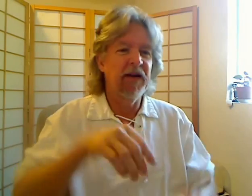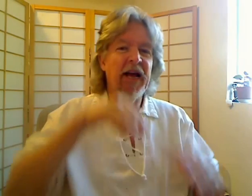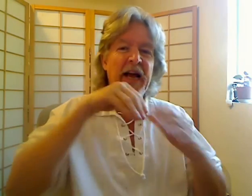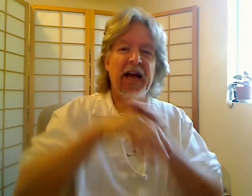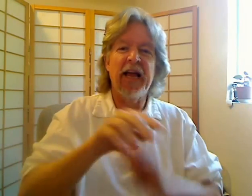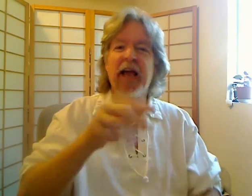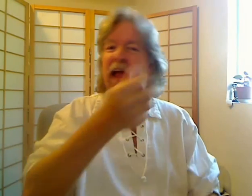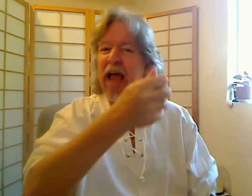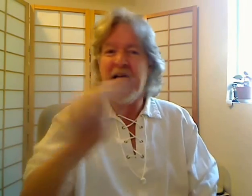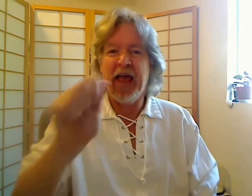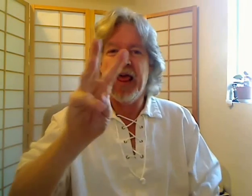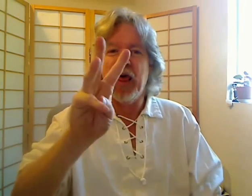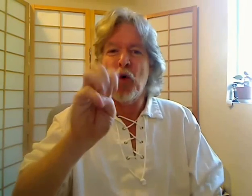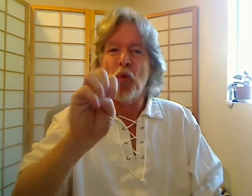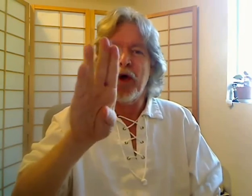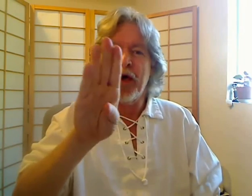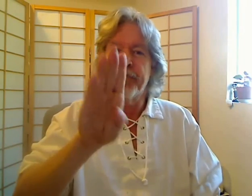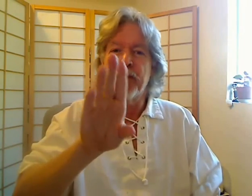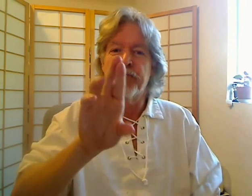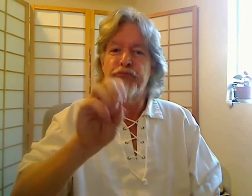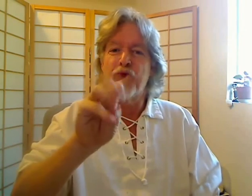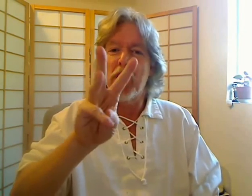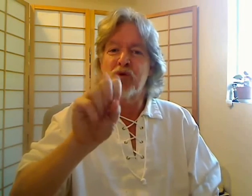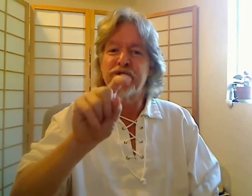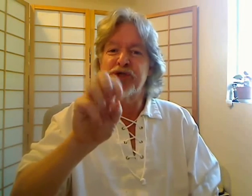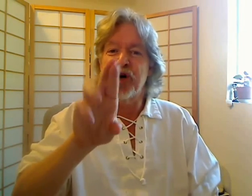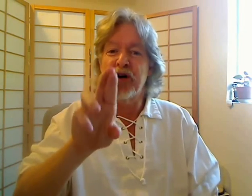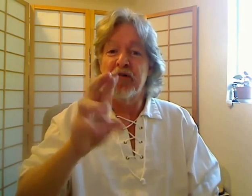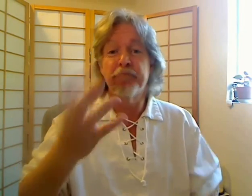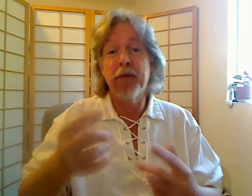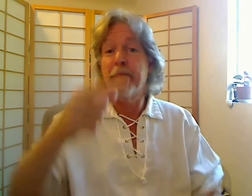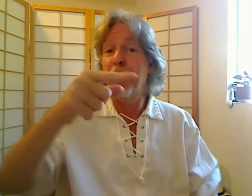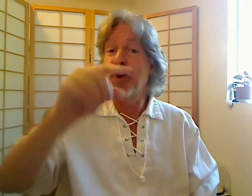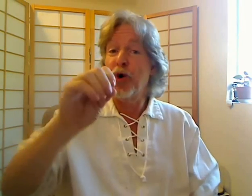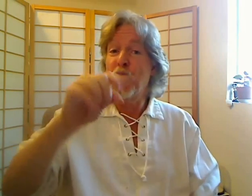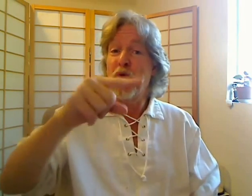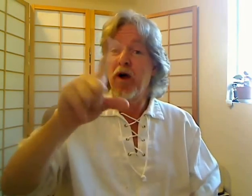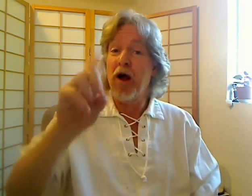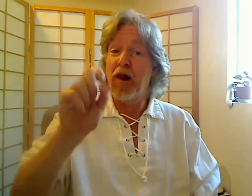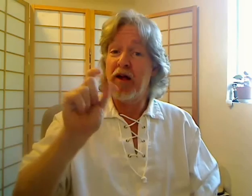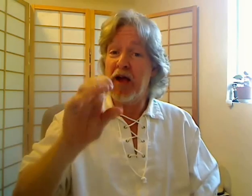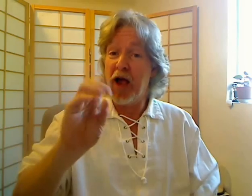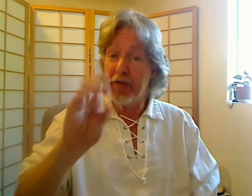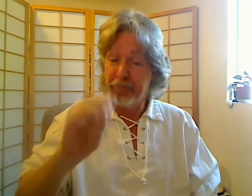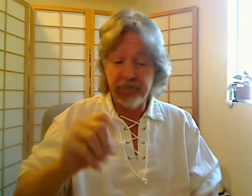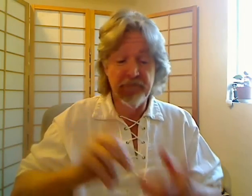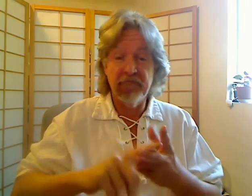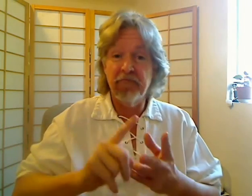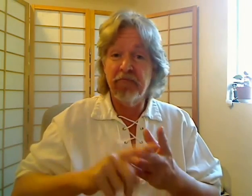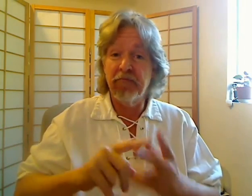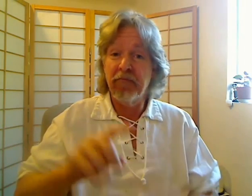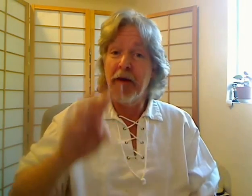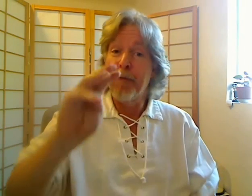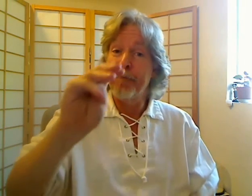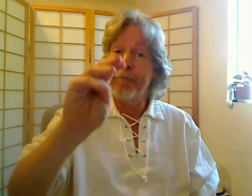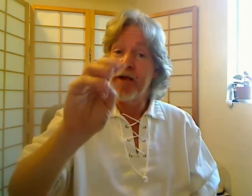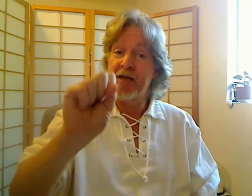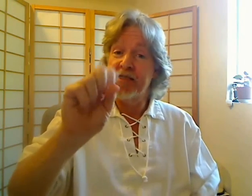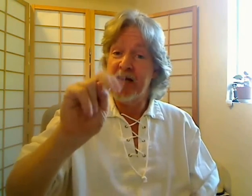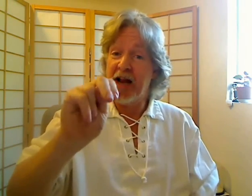broke for my peoples. Caught back of the war for my peoples. Break bread with my peoples. Man, I die for my peoples. Everybody knows the truth, that's why they respect